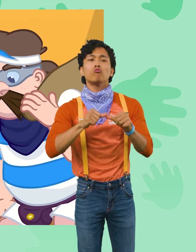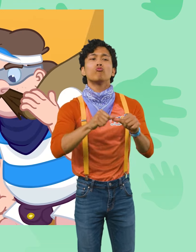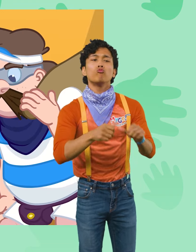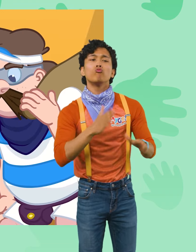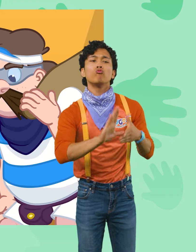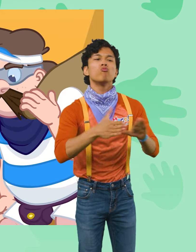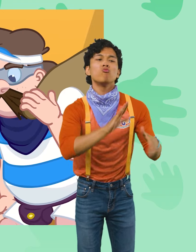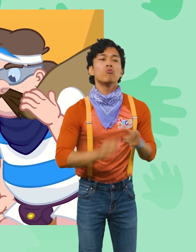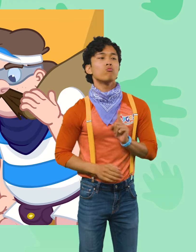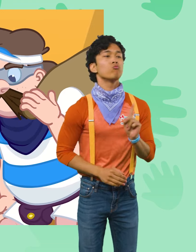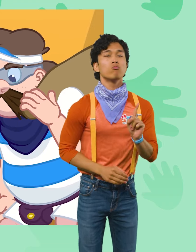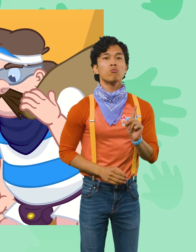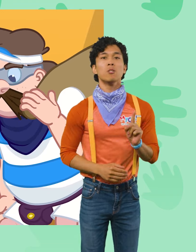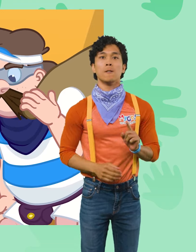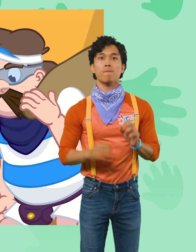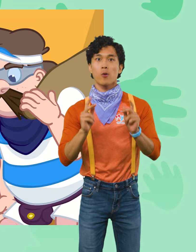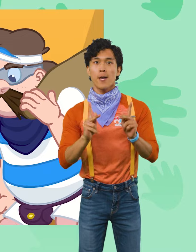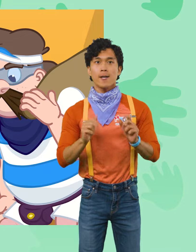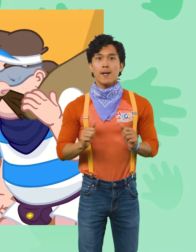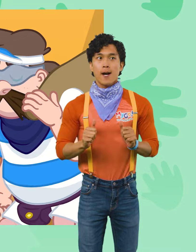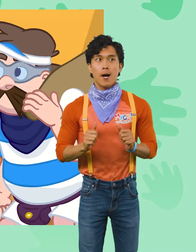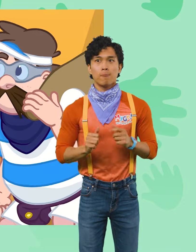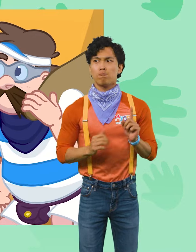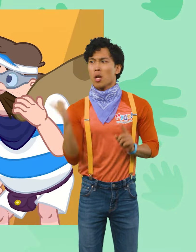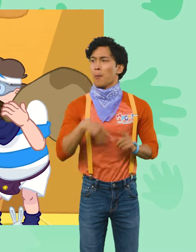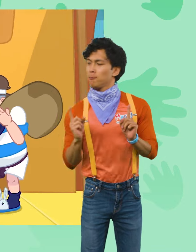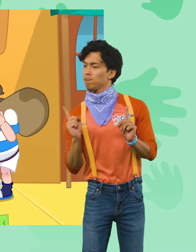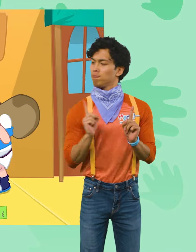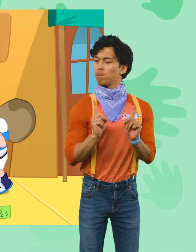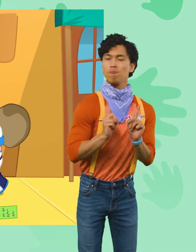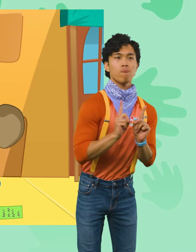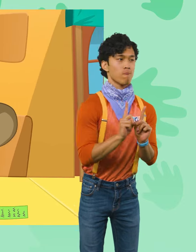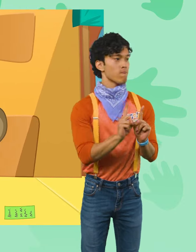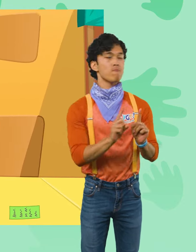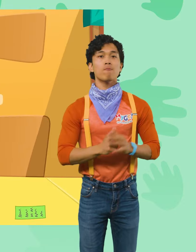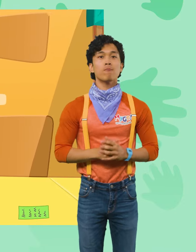walking. Okay. Come on, Yorn.